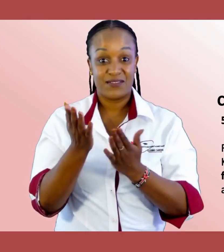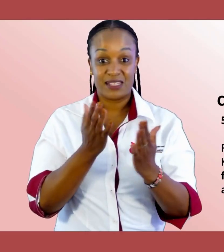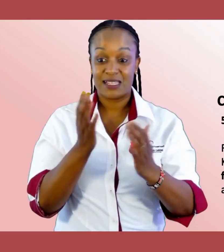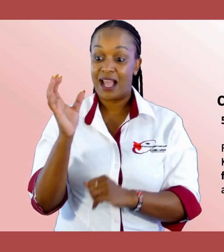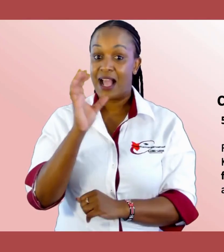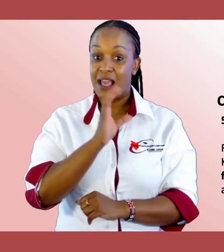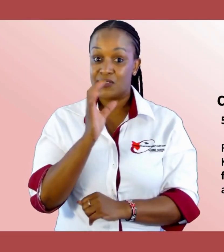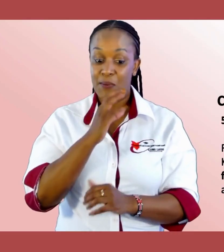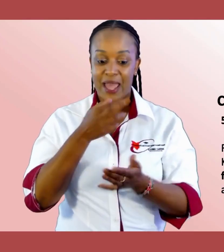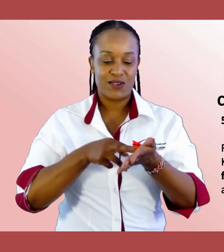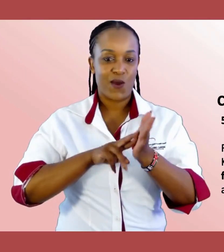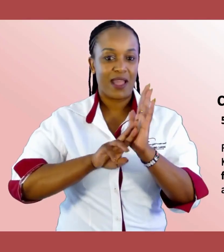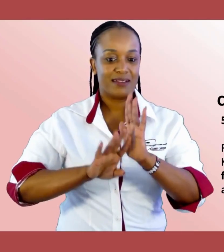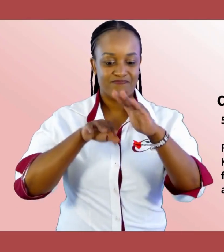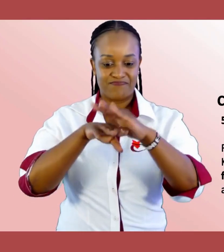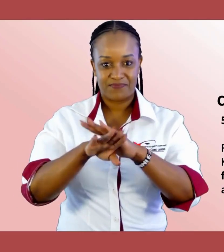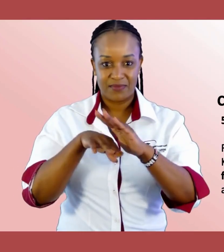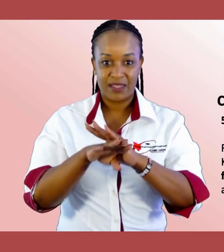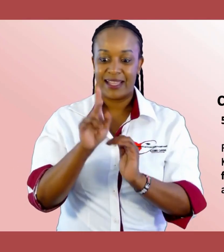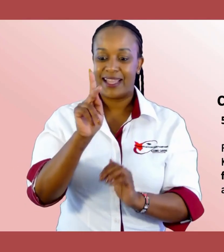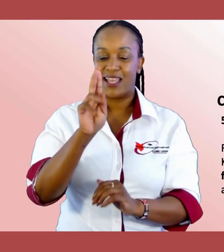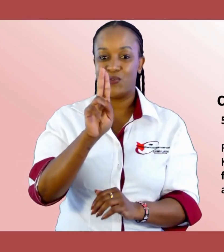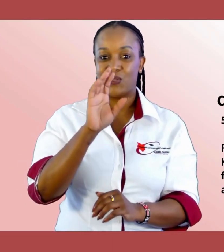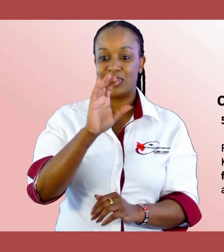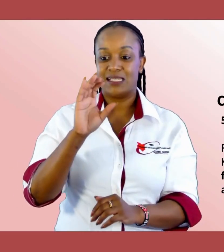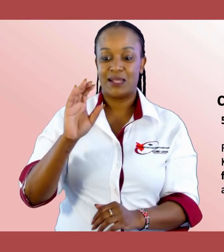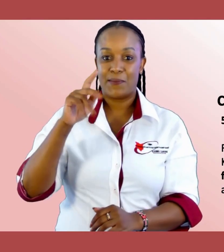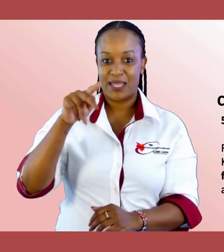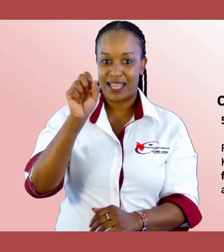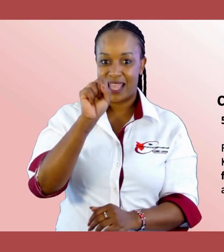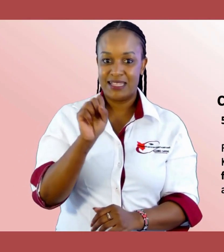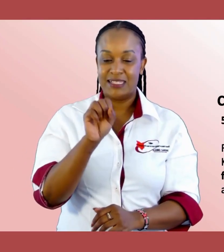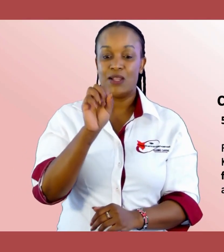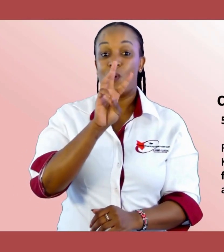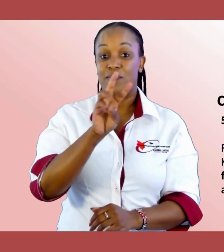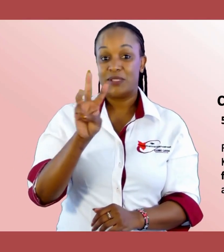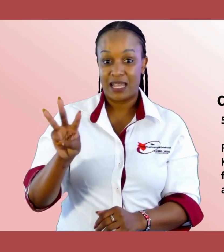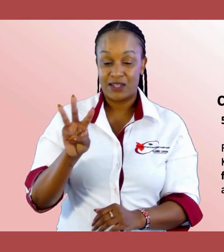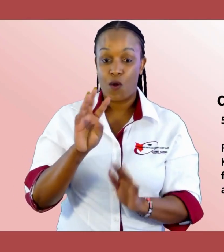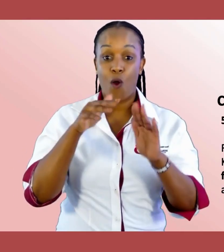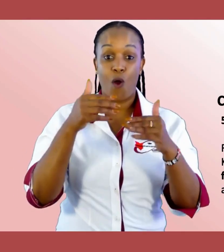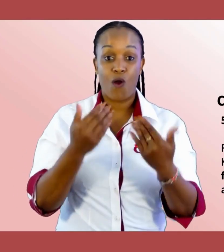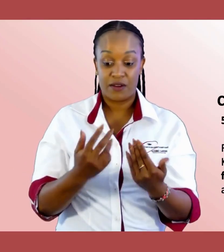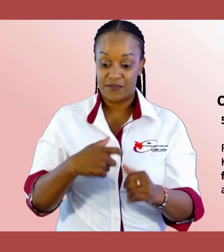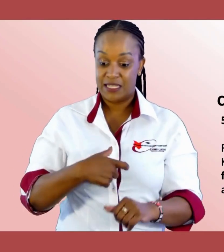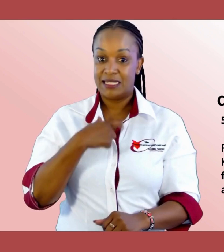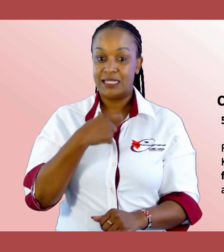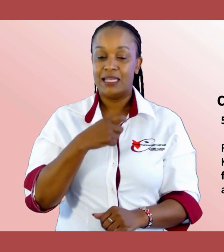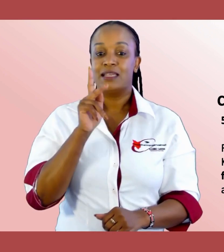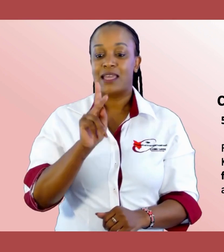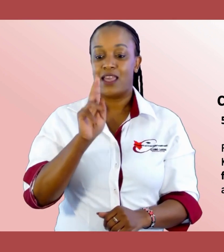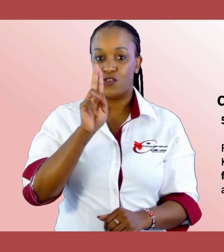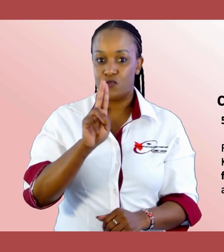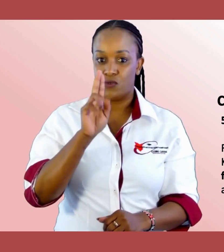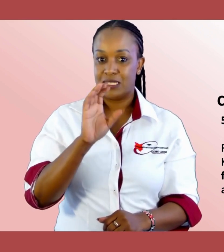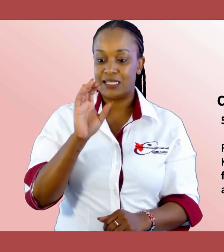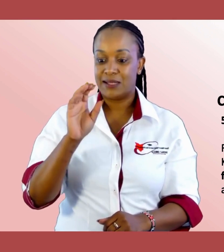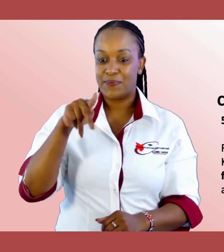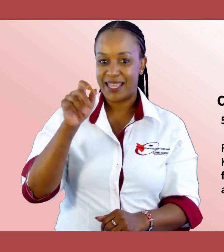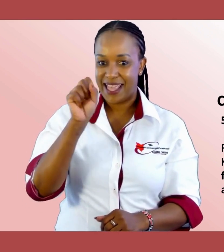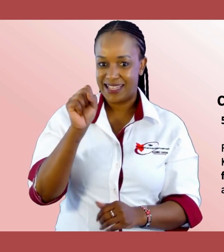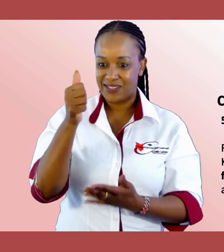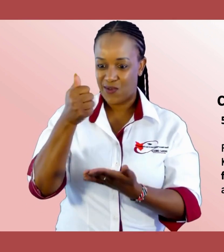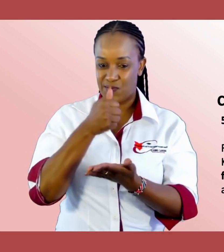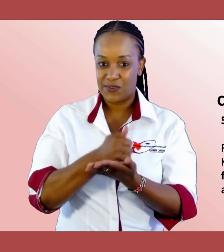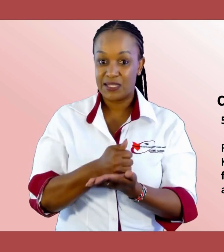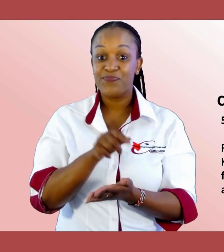the customer is required to access the Kuccps website or visit Kuccps